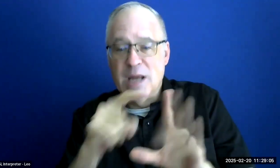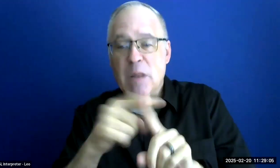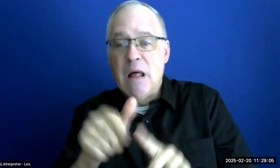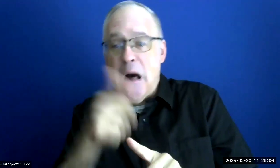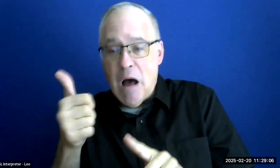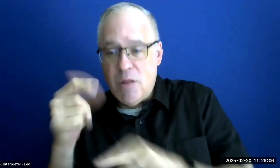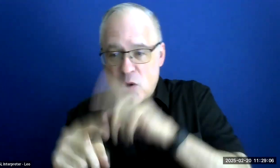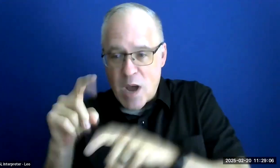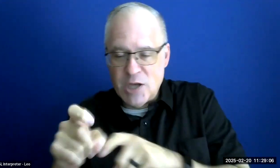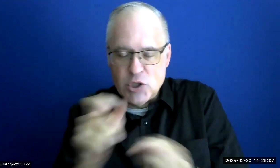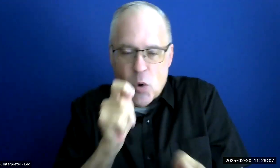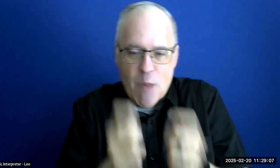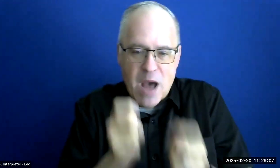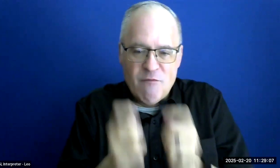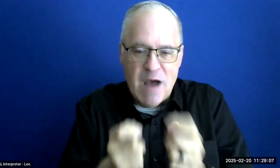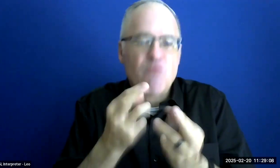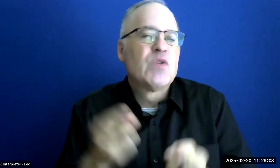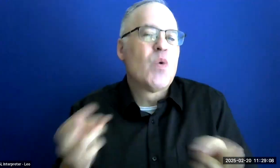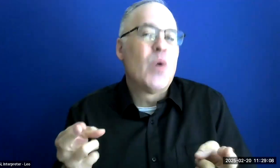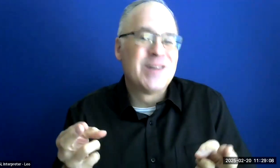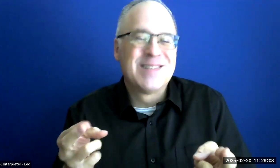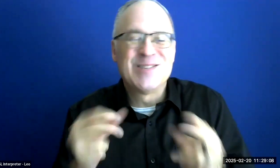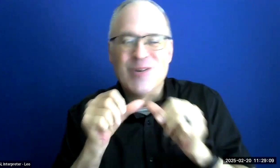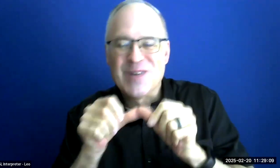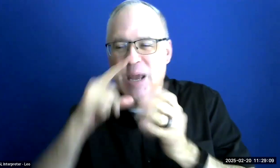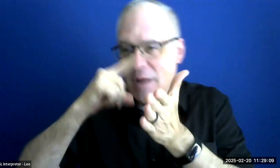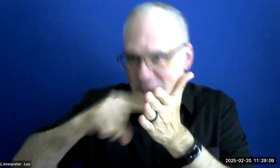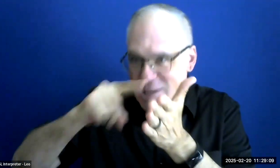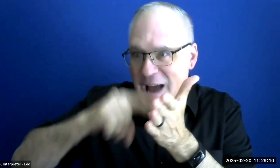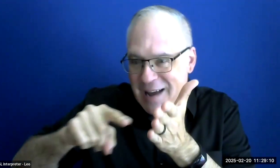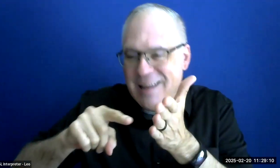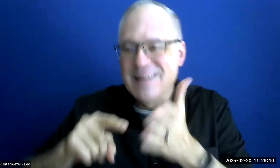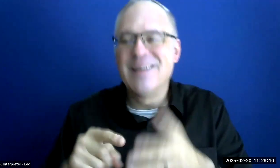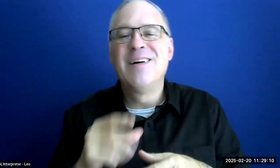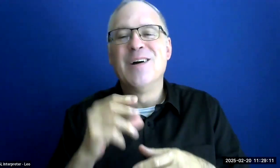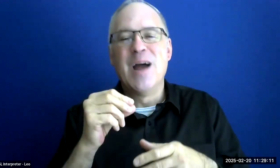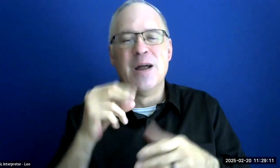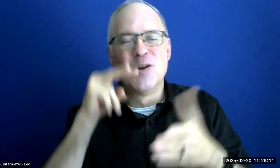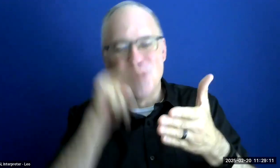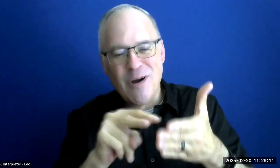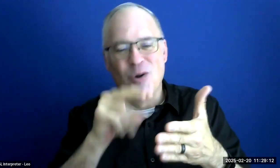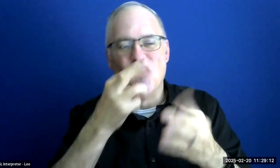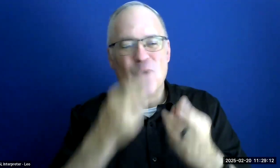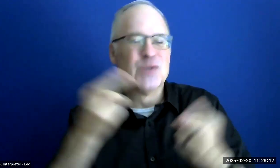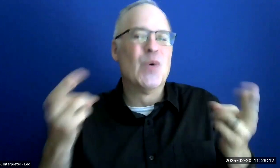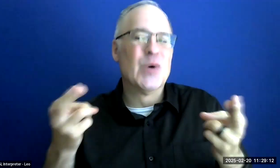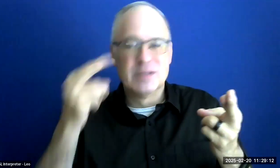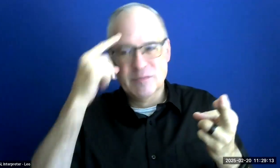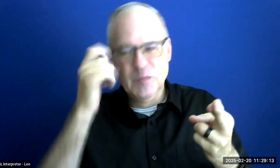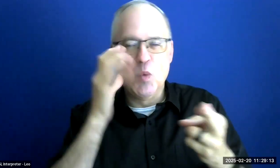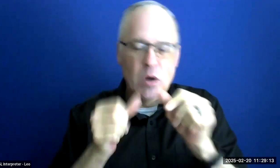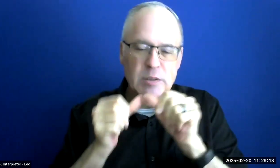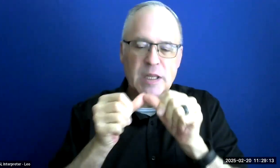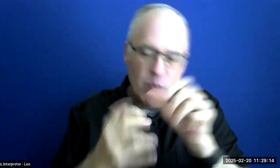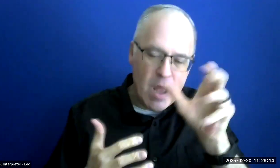resources that are available to you. So keep checking in, keep checking on our resources as they are frequently